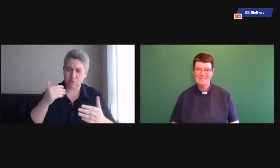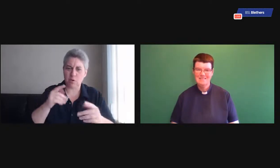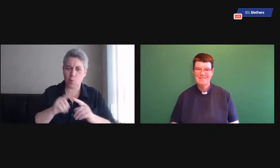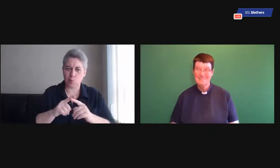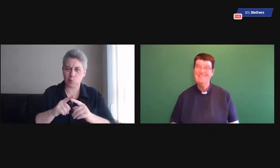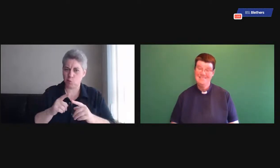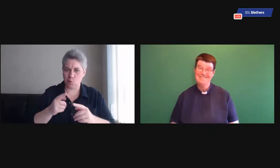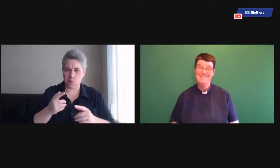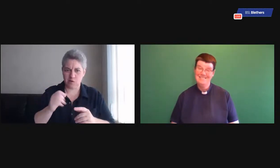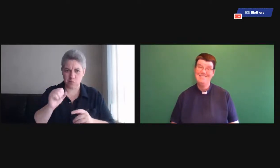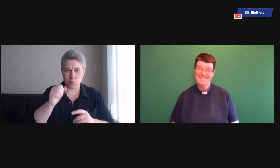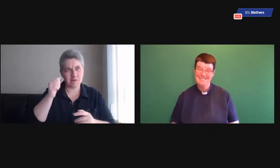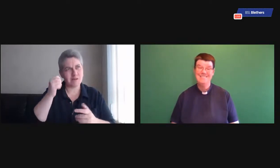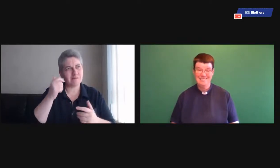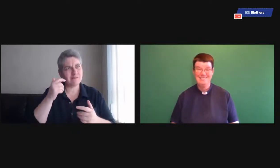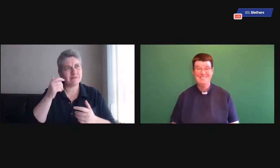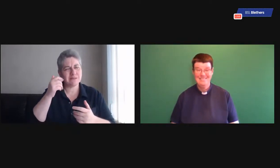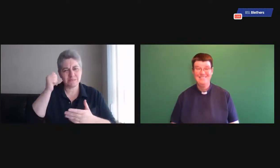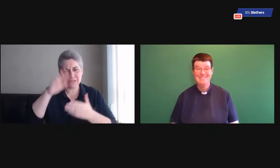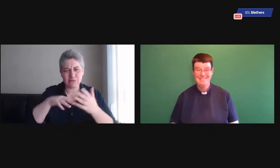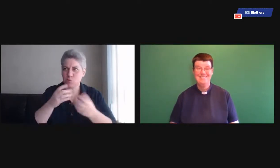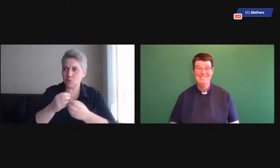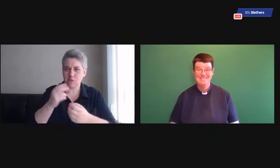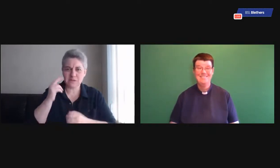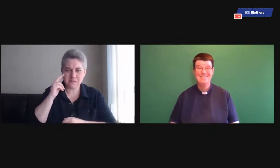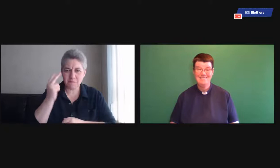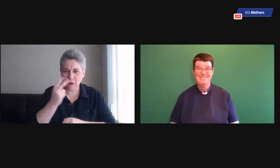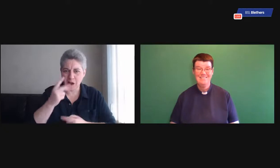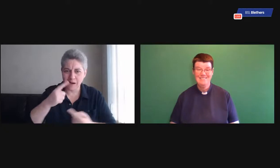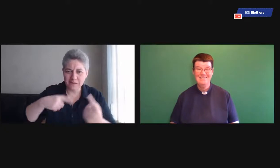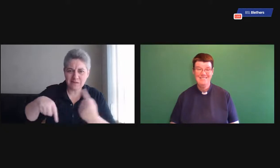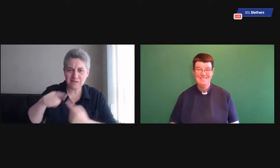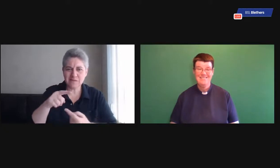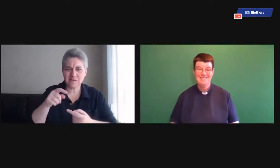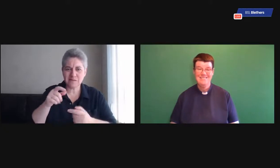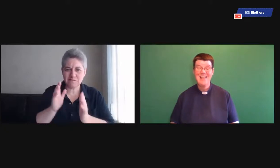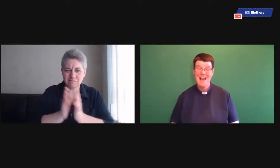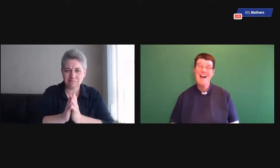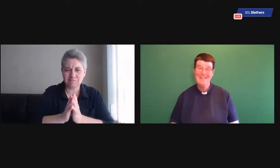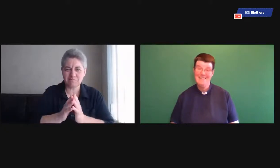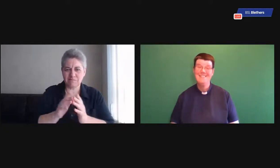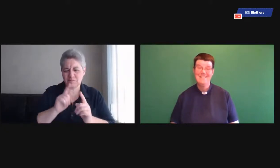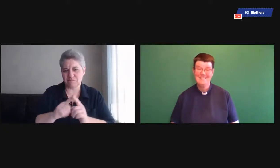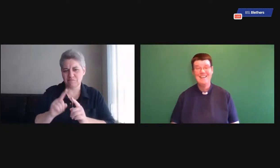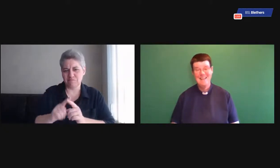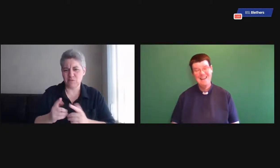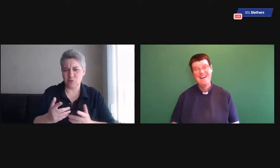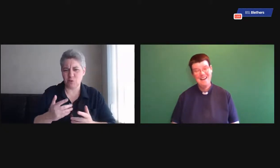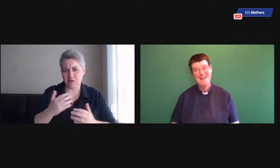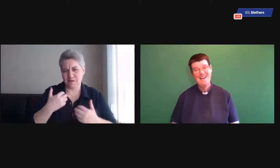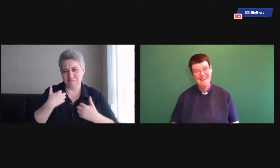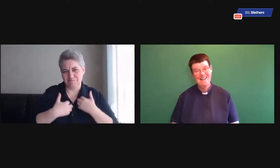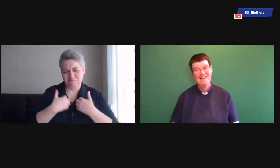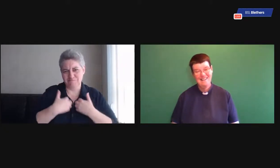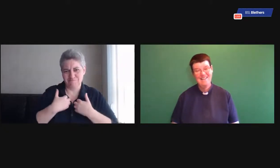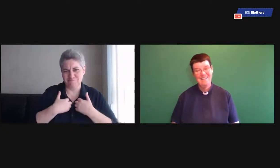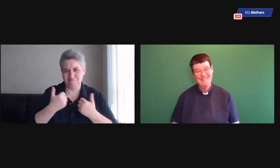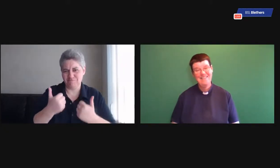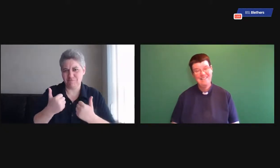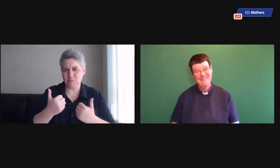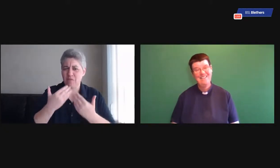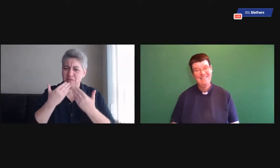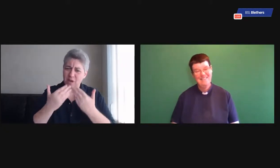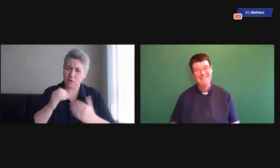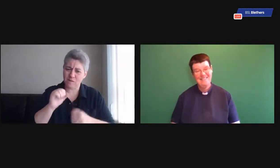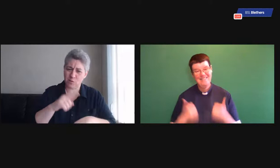the challenges and everything that went with it. And also, thank you for sharing your lovely experience about